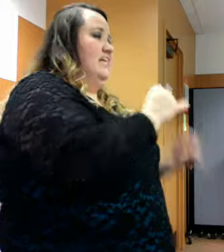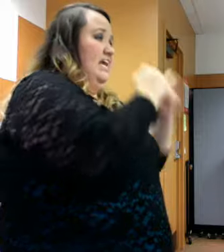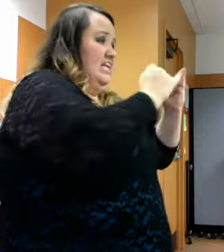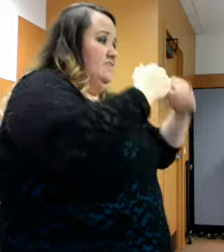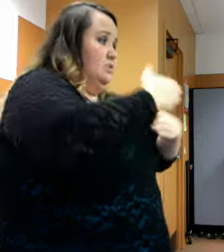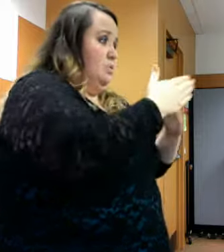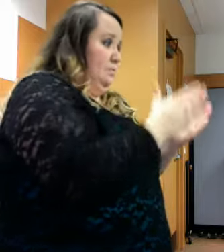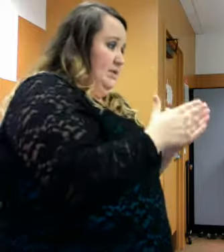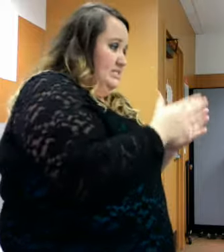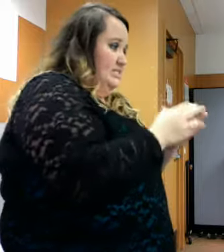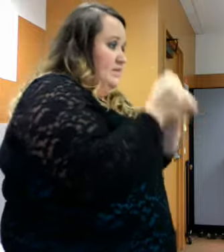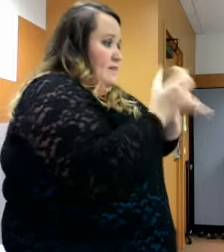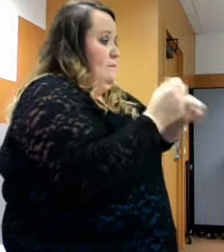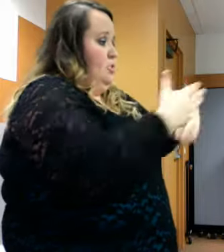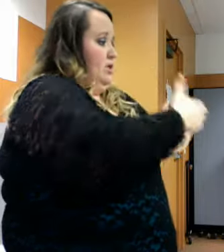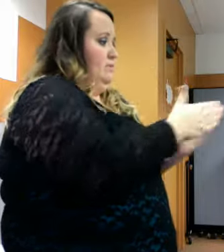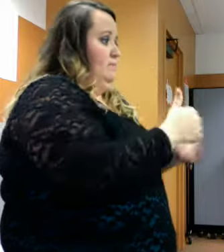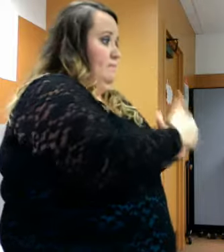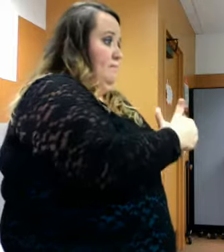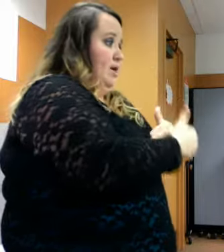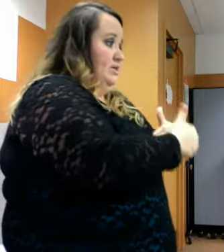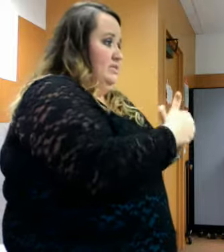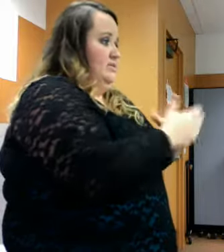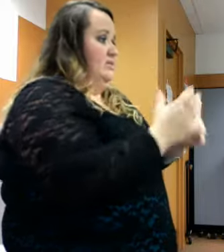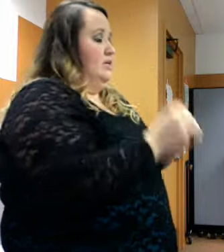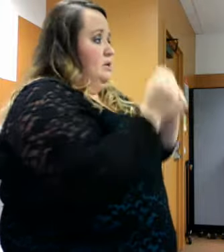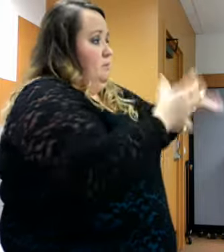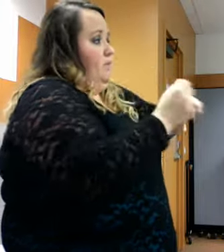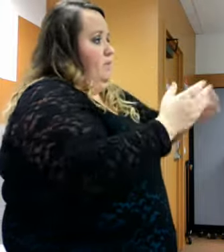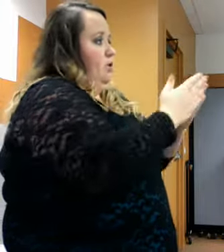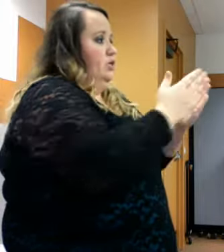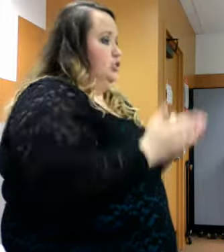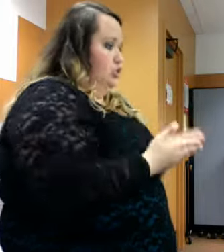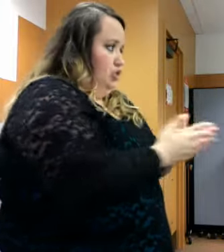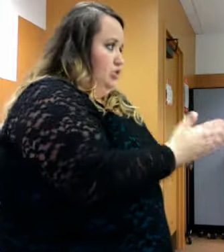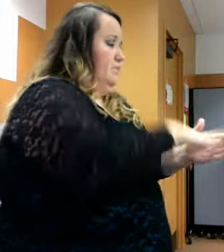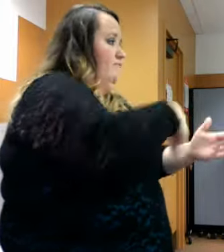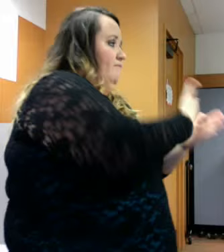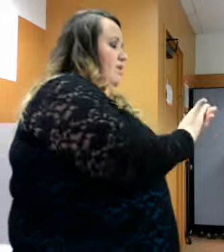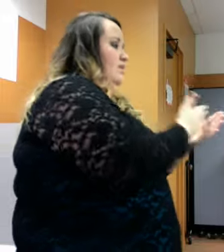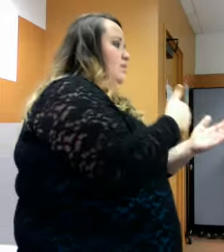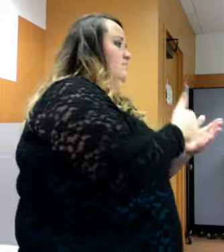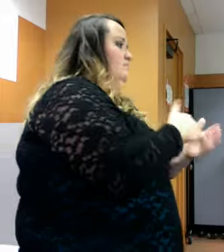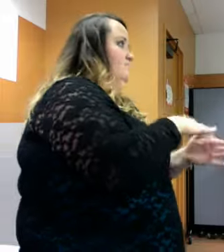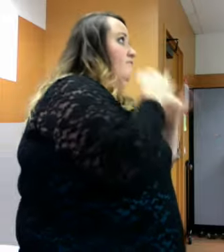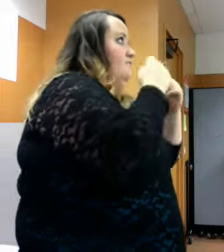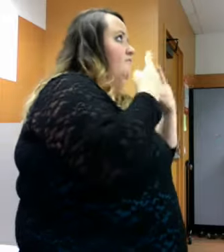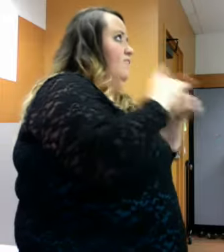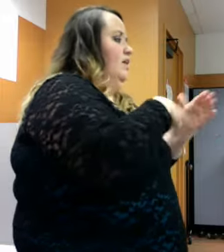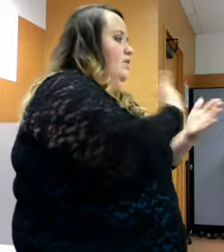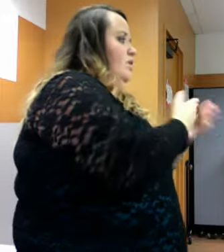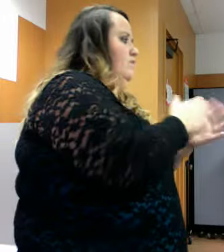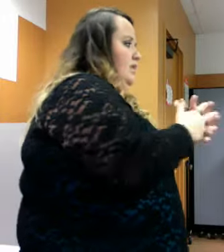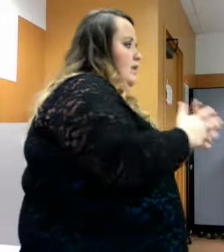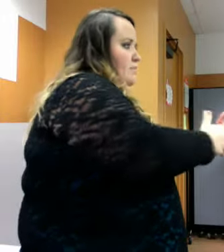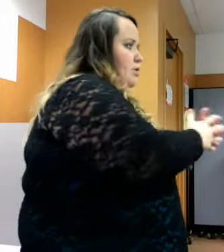can understand why it took some time to get her up on that pedestal. So aside from just the staggering size of the statue